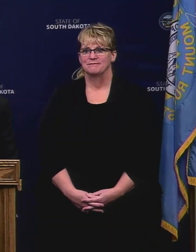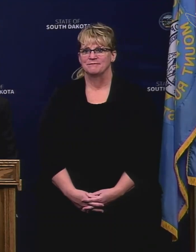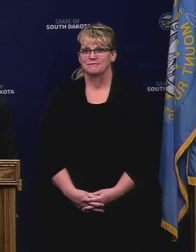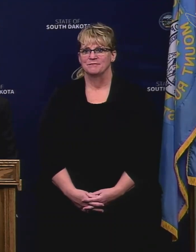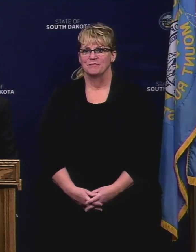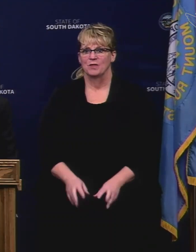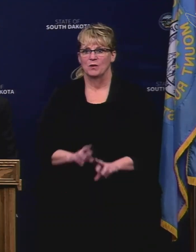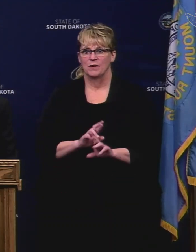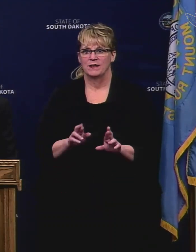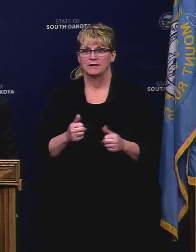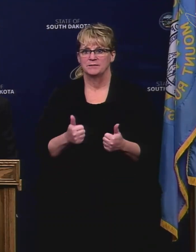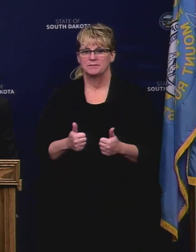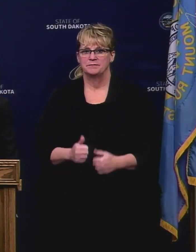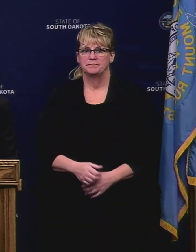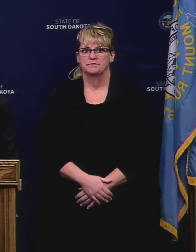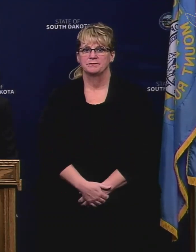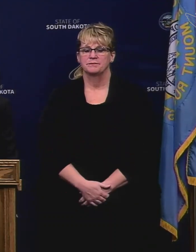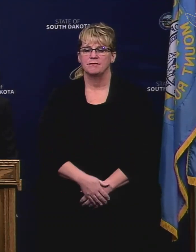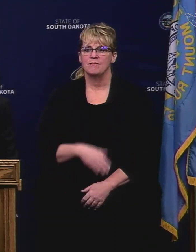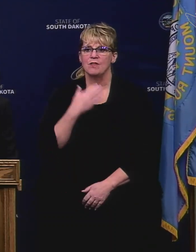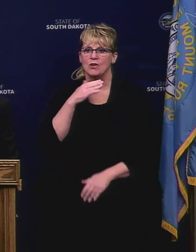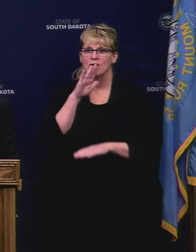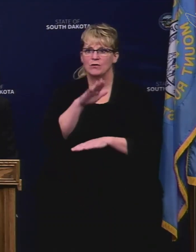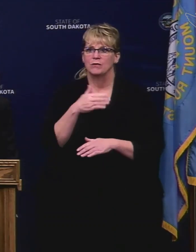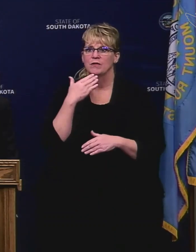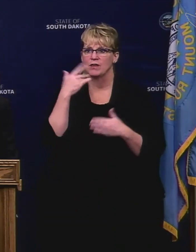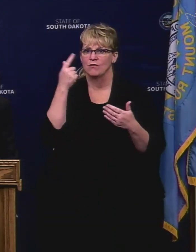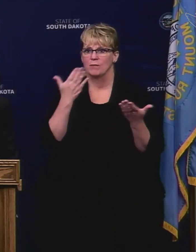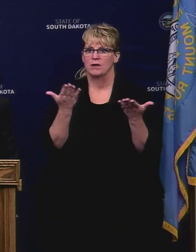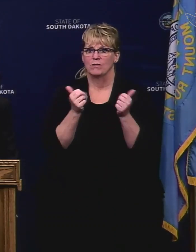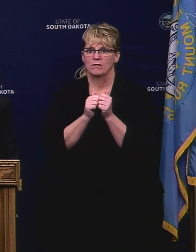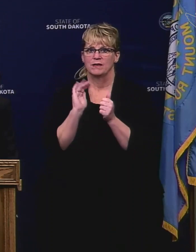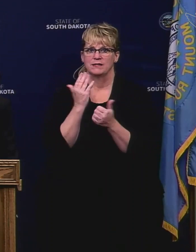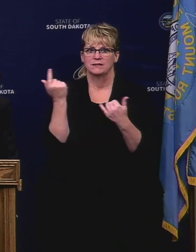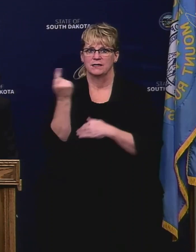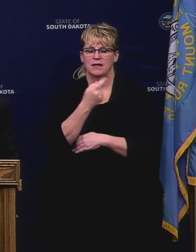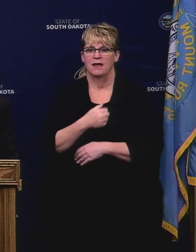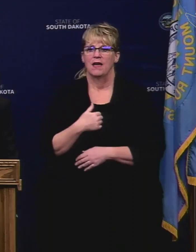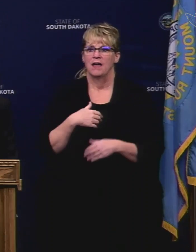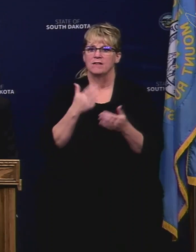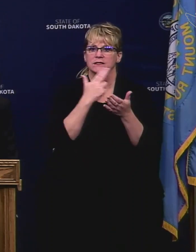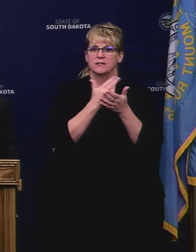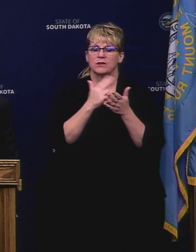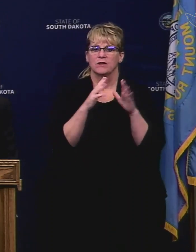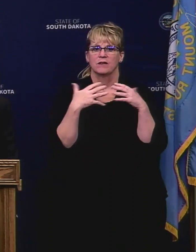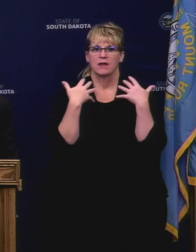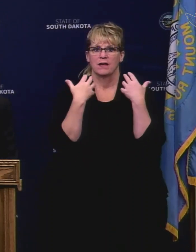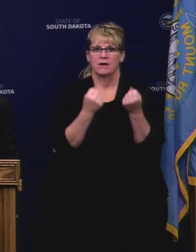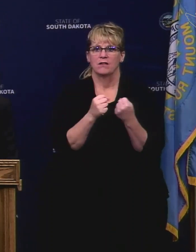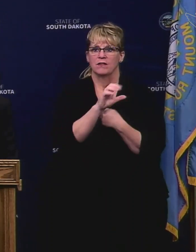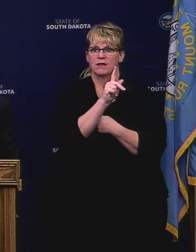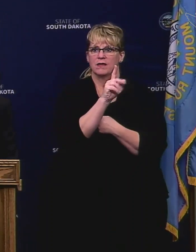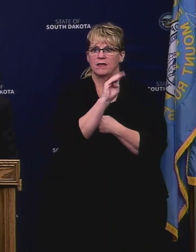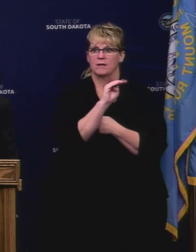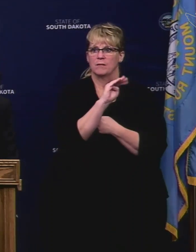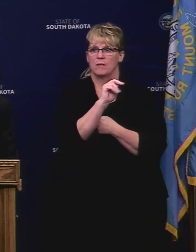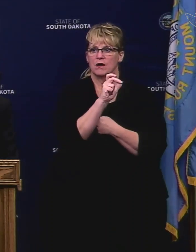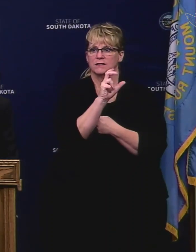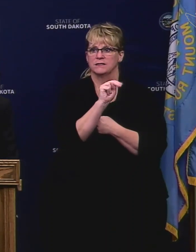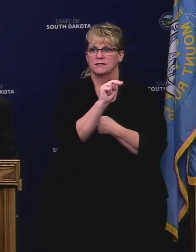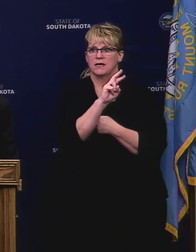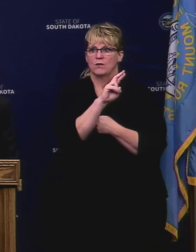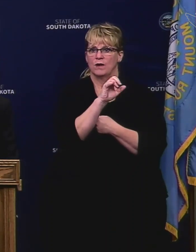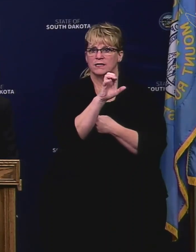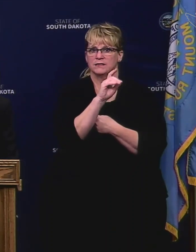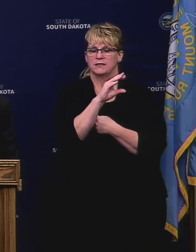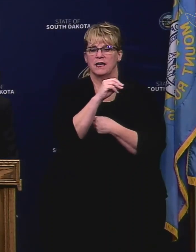Are we good? Good afternoon. Thank you for joining me. Today, I have the Secretary of Health, Kim Malsom-Risden, with me, and also